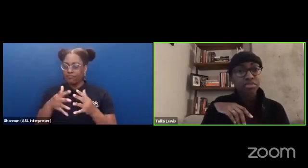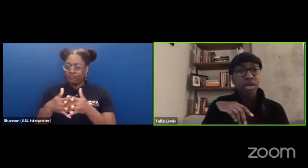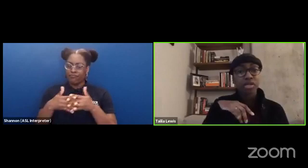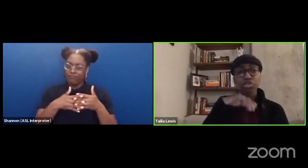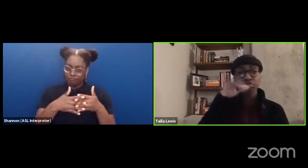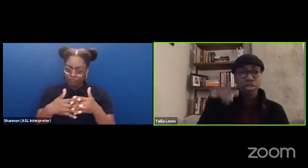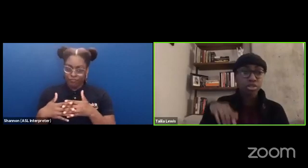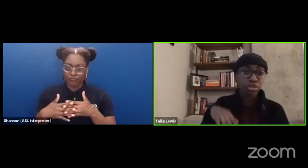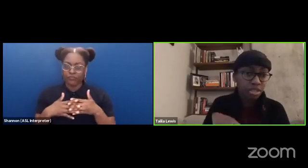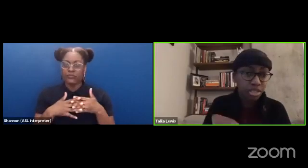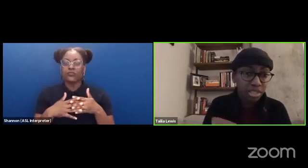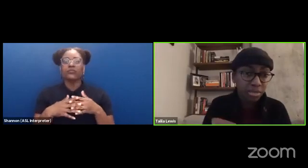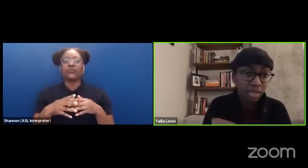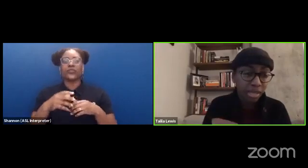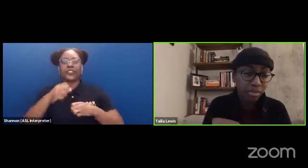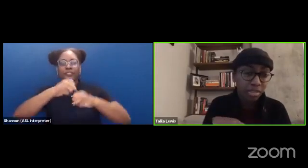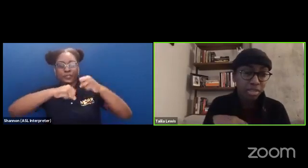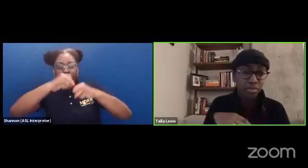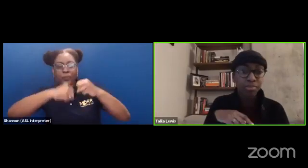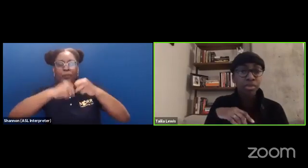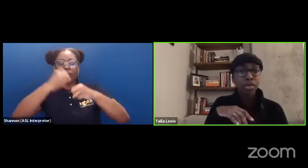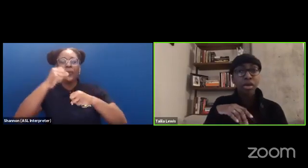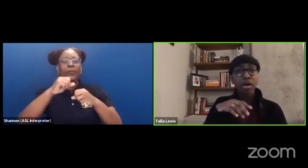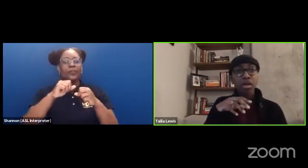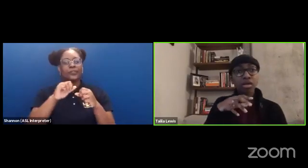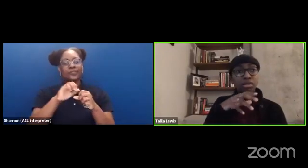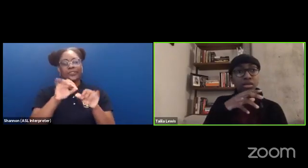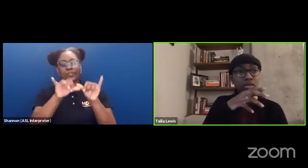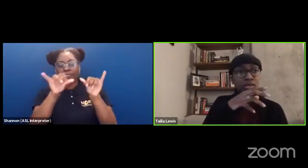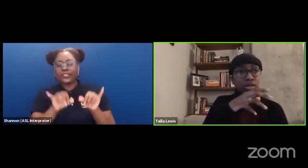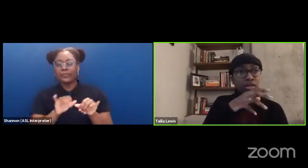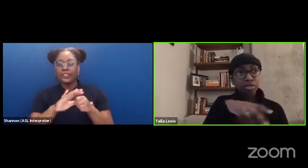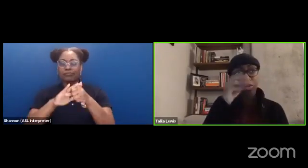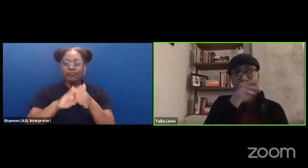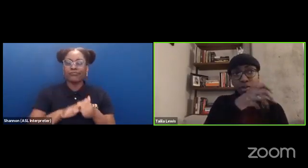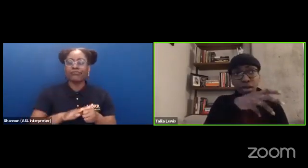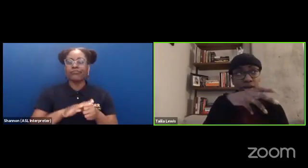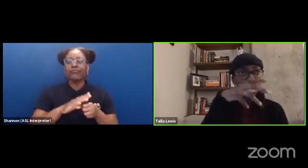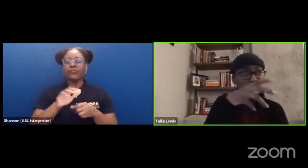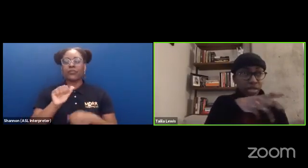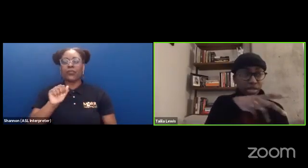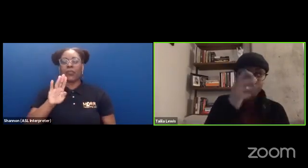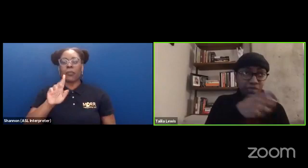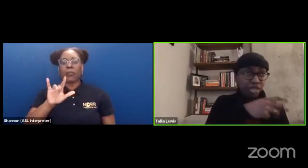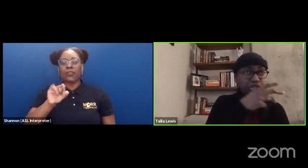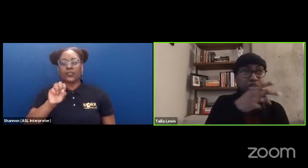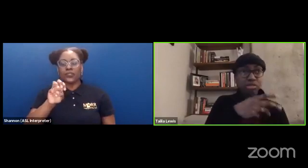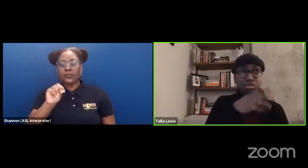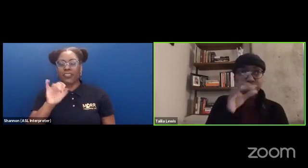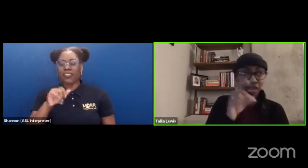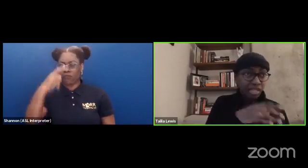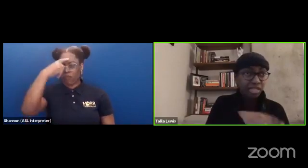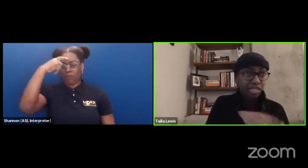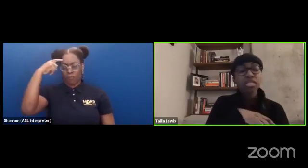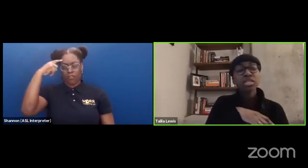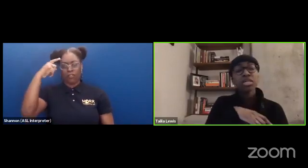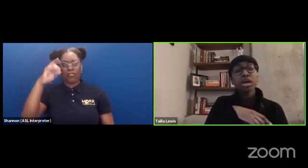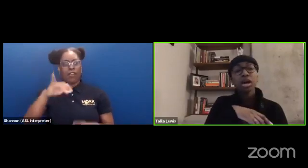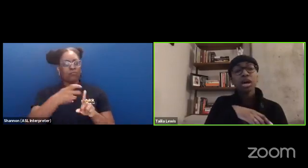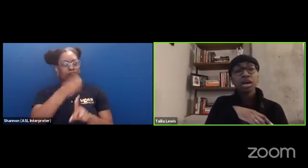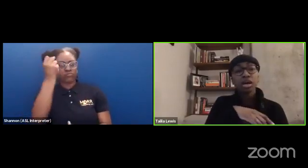because of structural and systemic ableism, that trauma and deprivation,